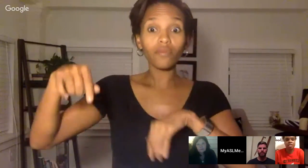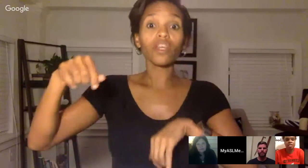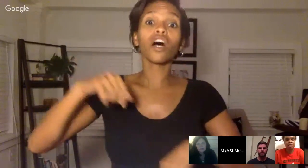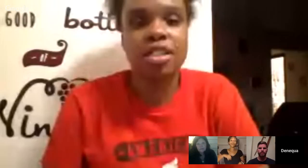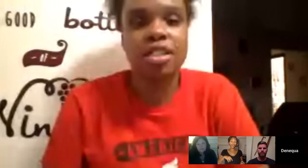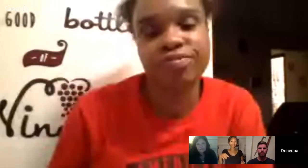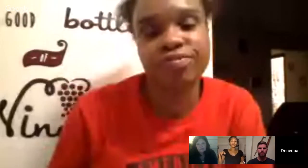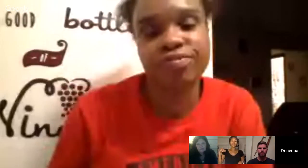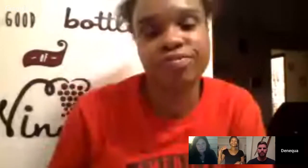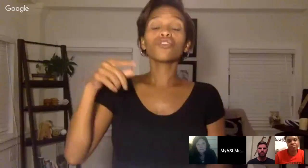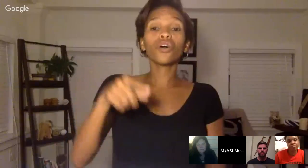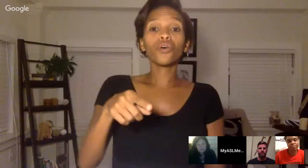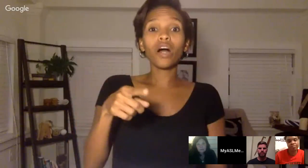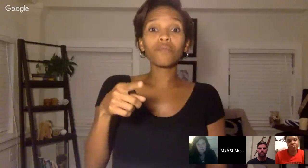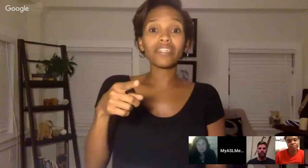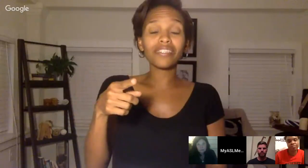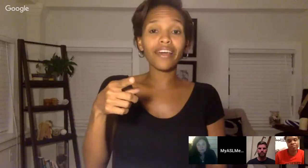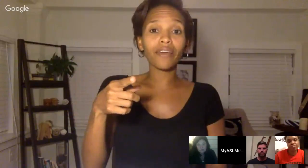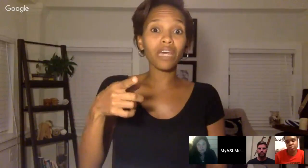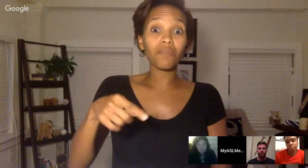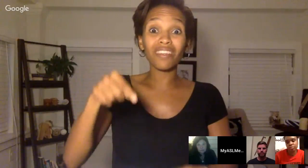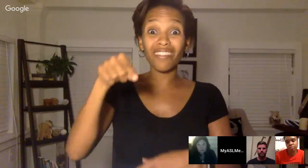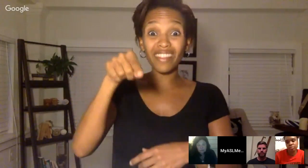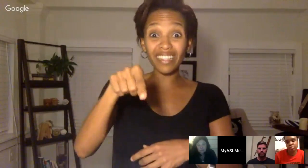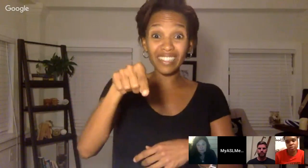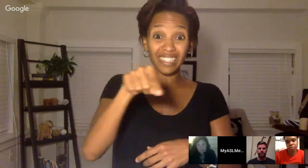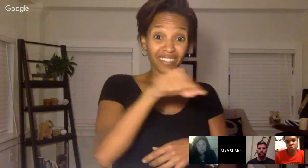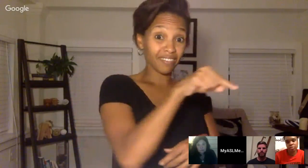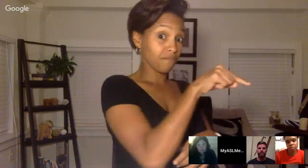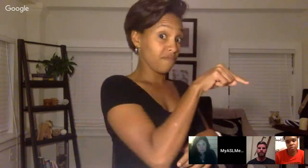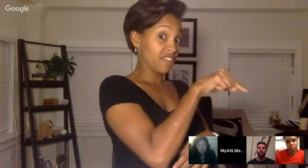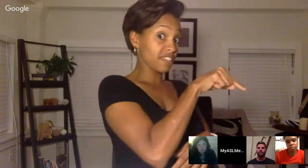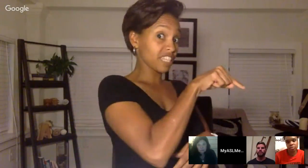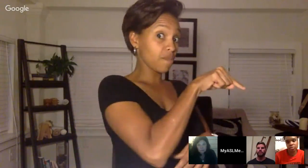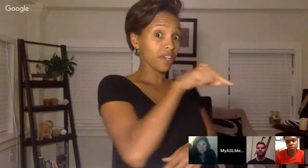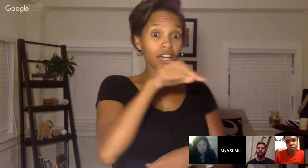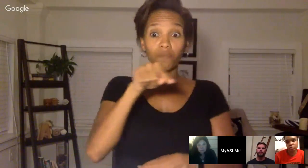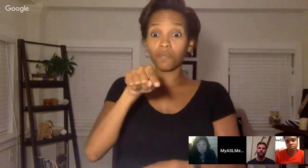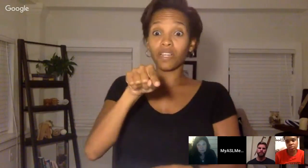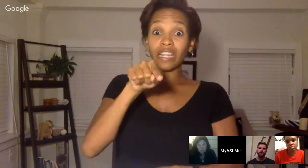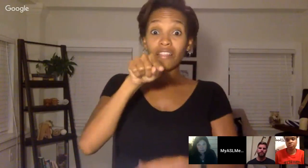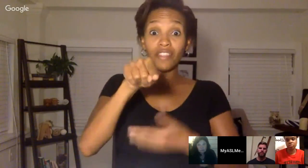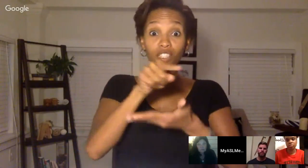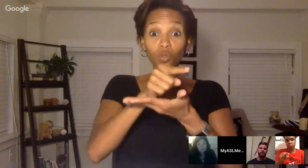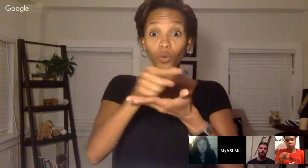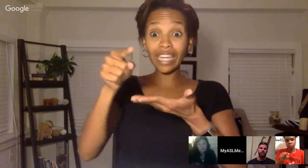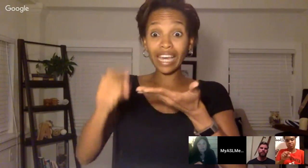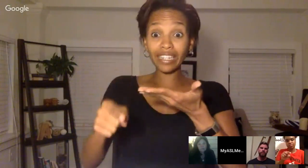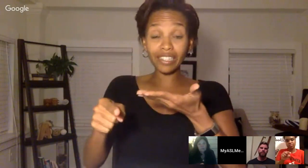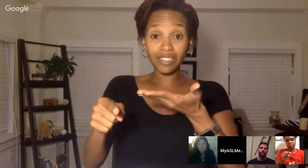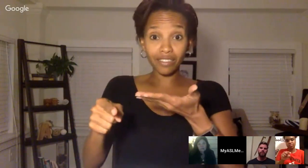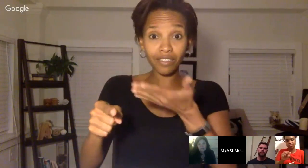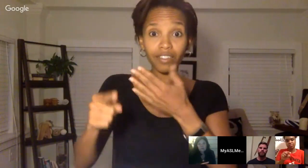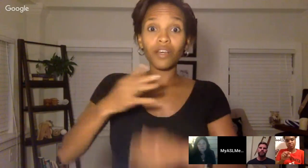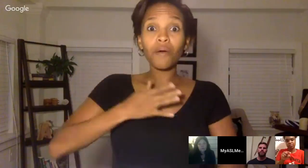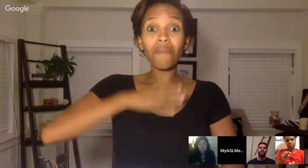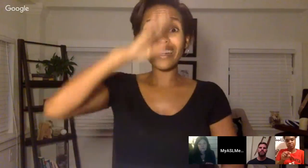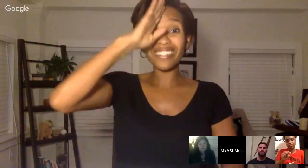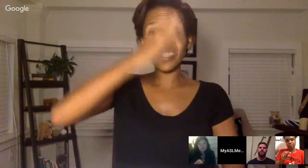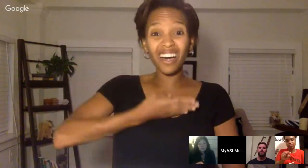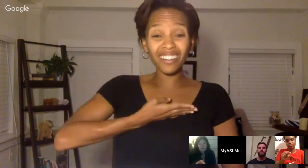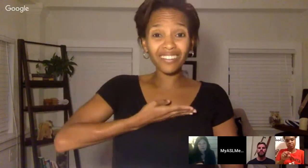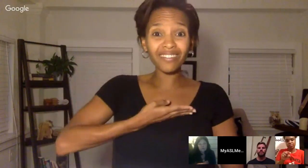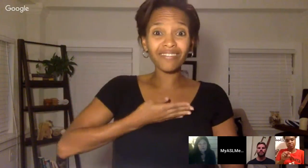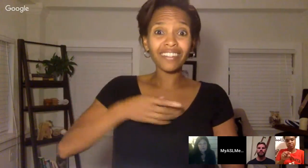Yes. Okay. So I'm going to say maybe this coming up, this weekend,